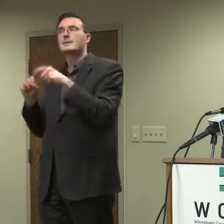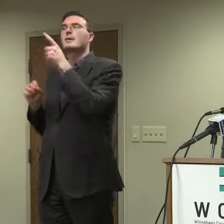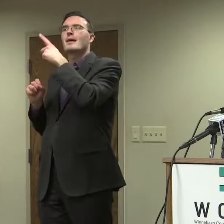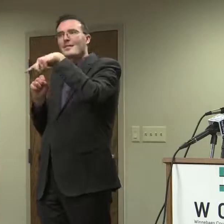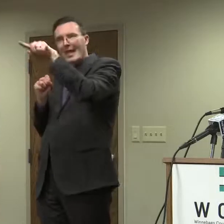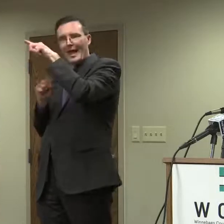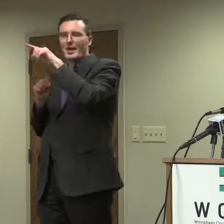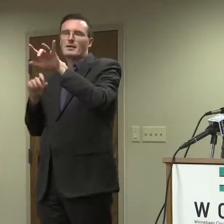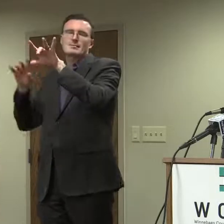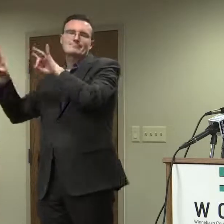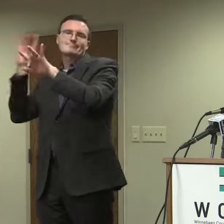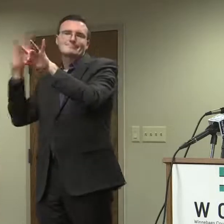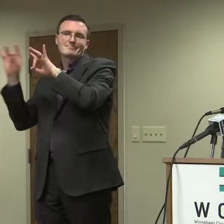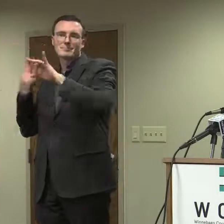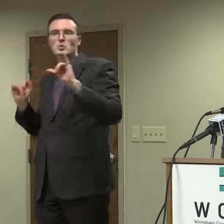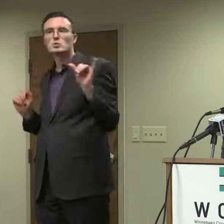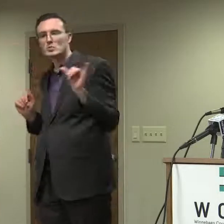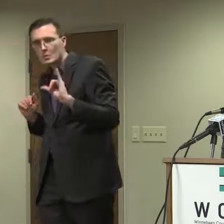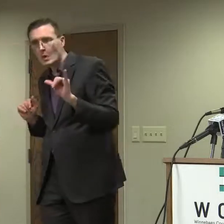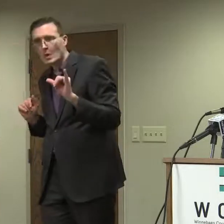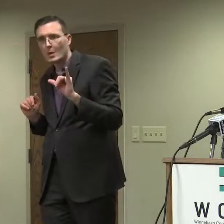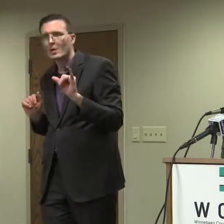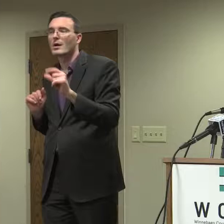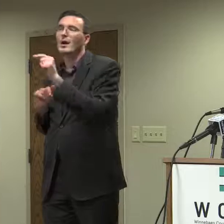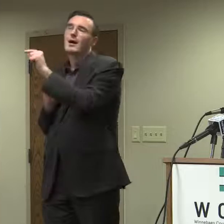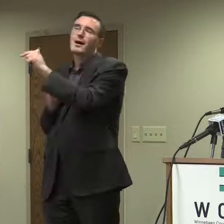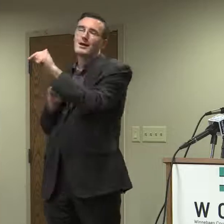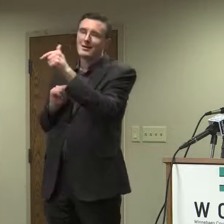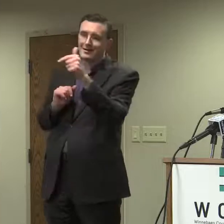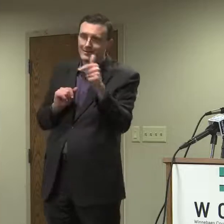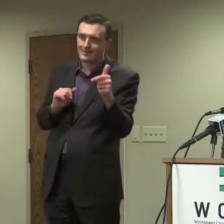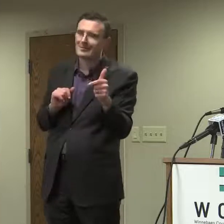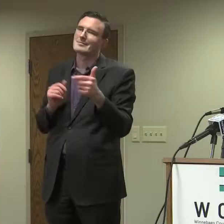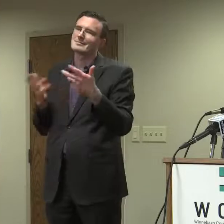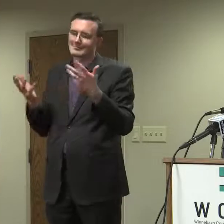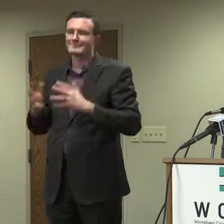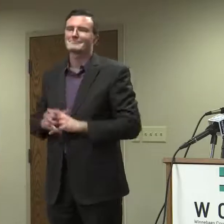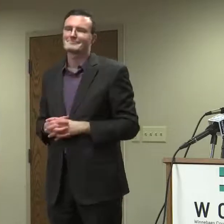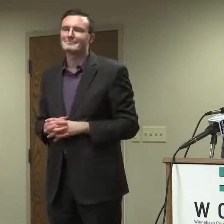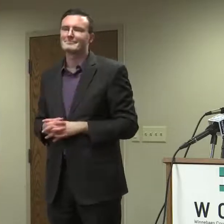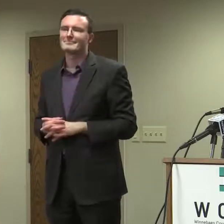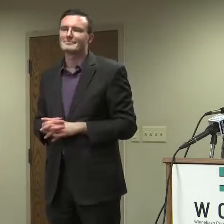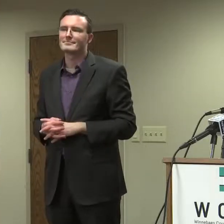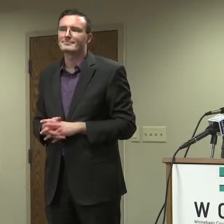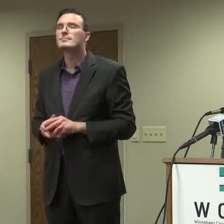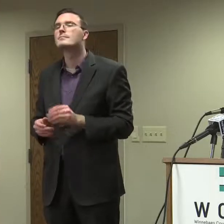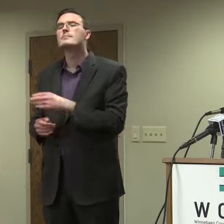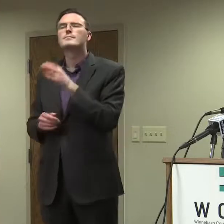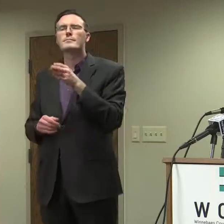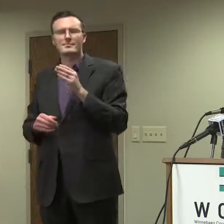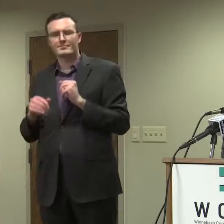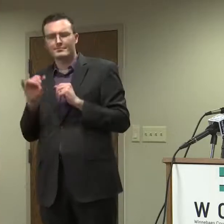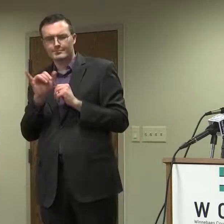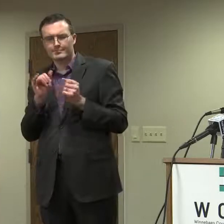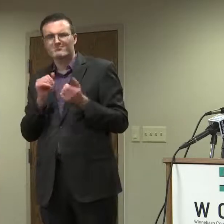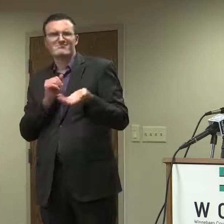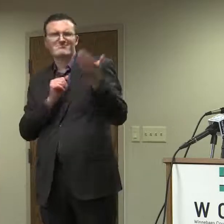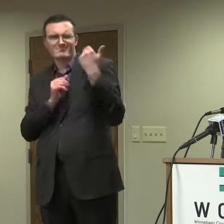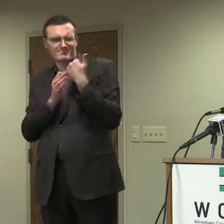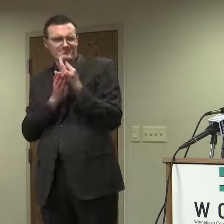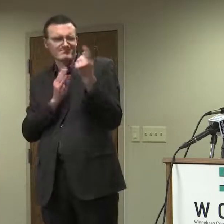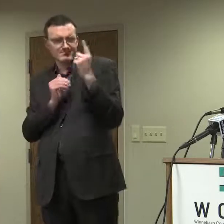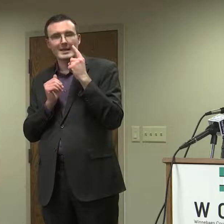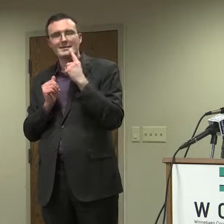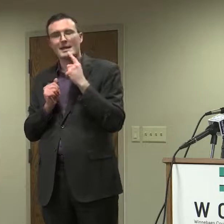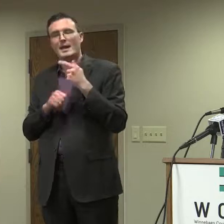those individuals to vaccinate. I think at the last update you mentioned that the county was doing around 1,000 vaccines a day. Is that